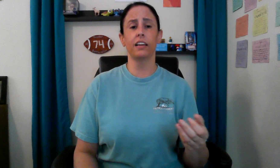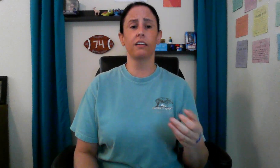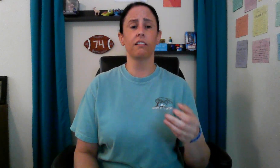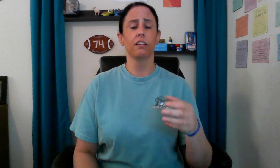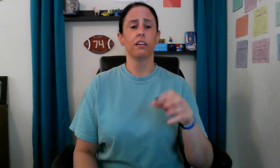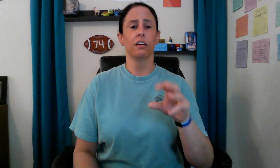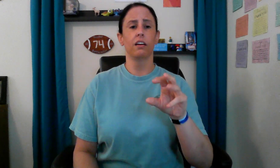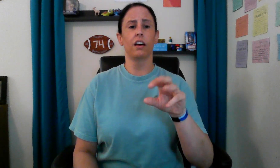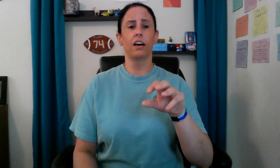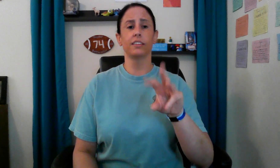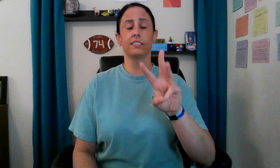seen